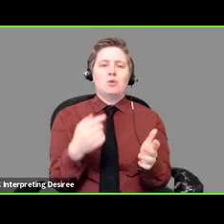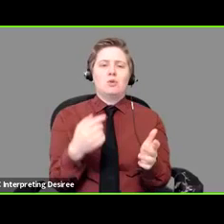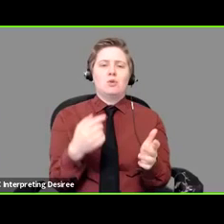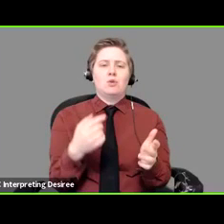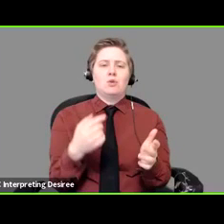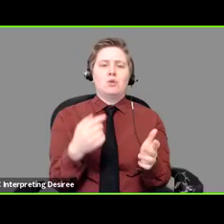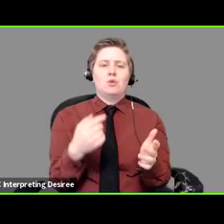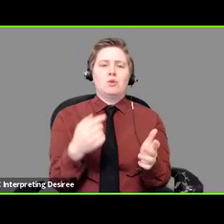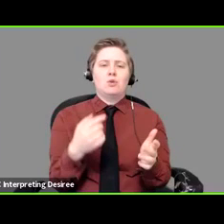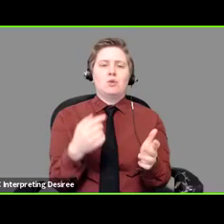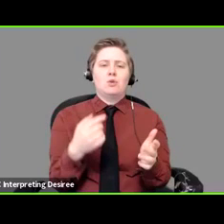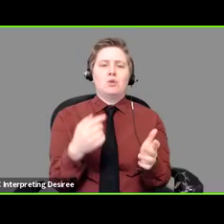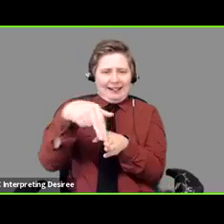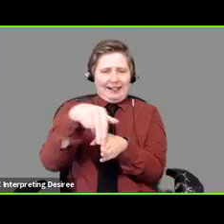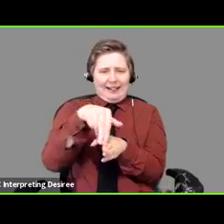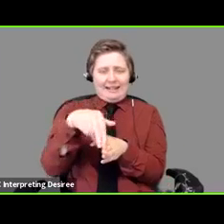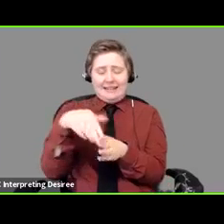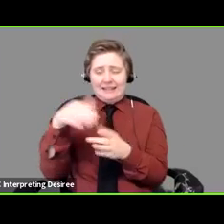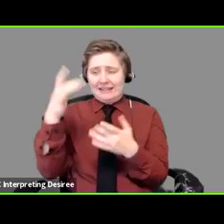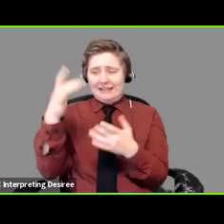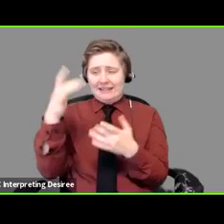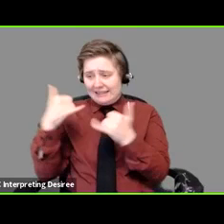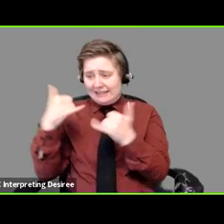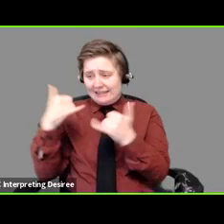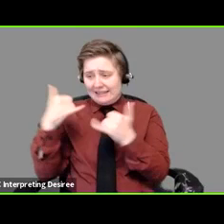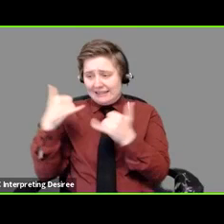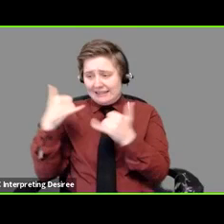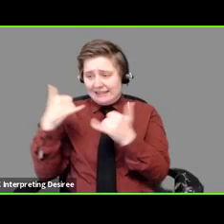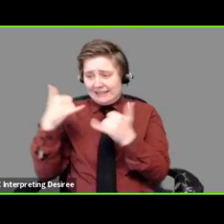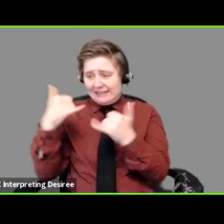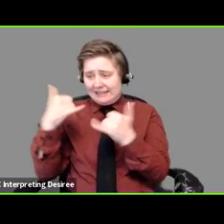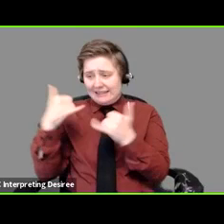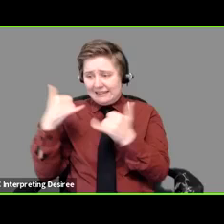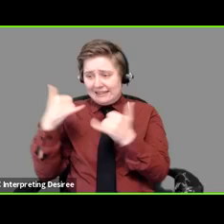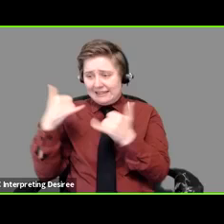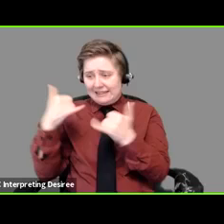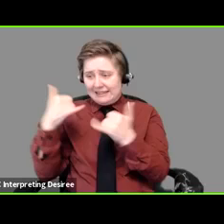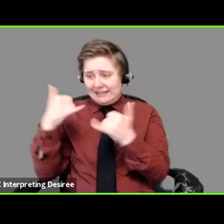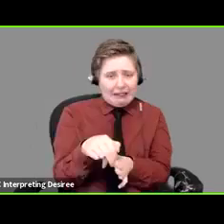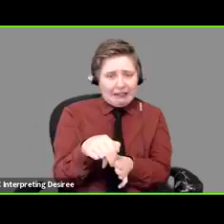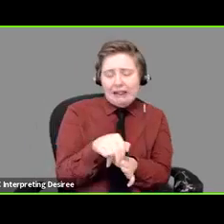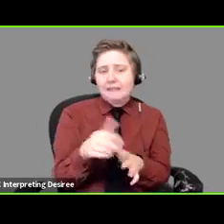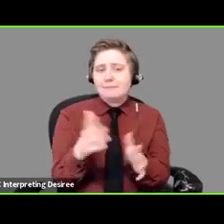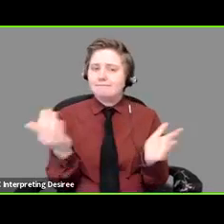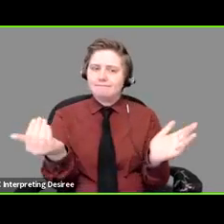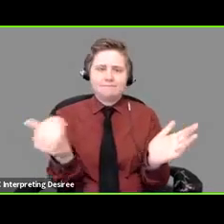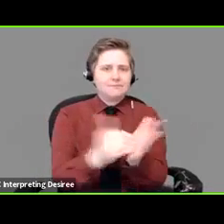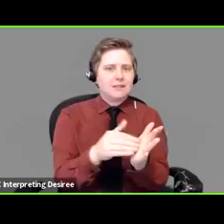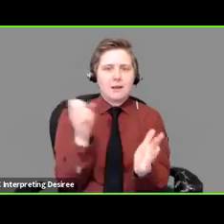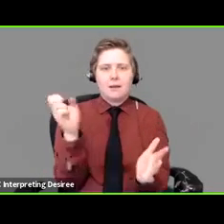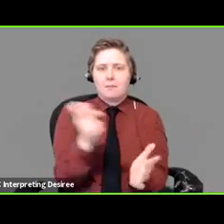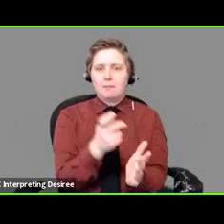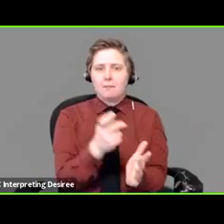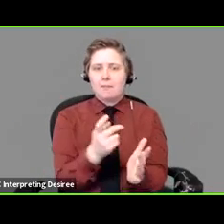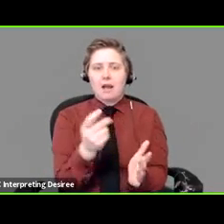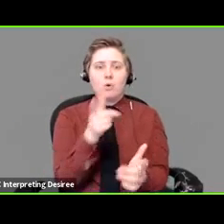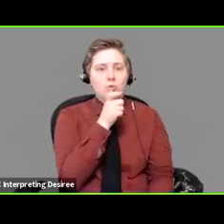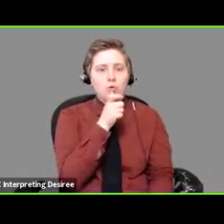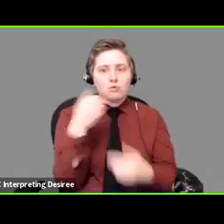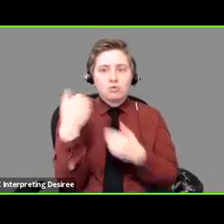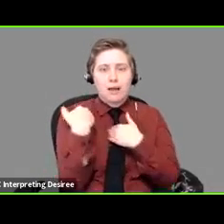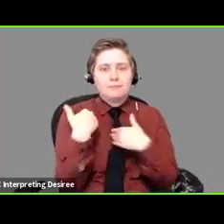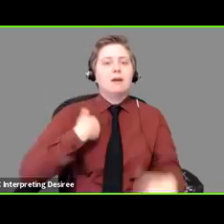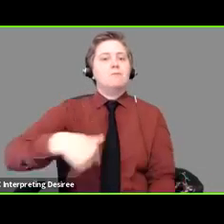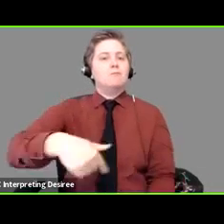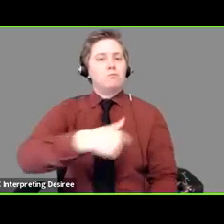again with the disease still in the community, with us trying to open things back up, and it goes again back into us as individuals making sure that we're